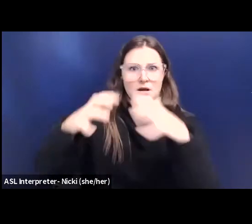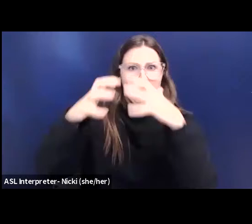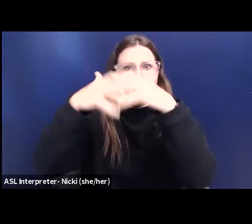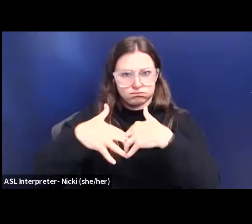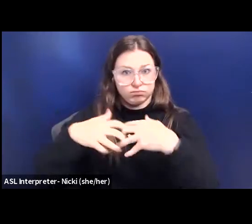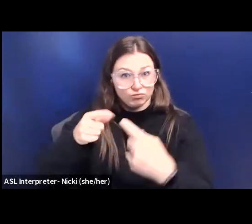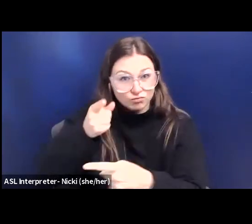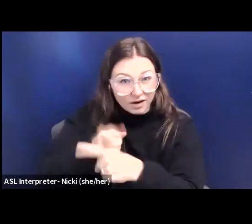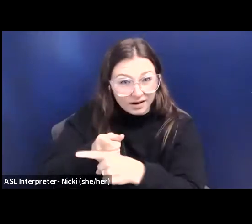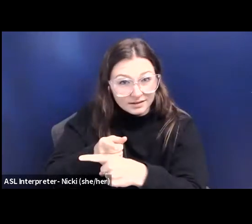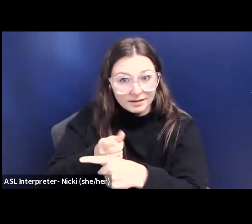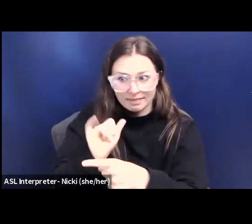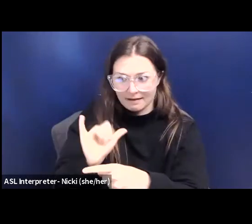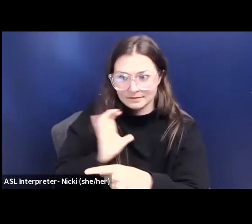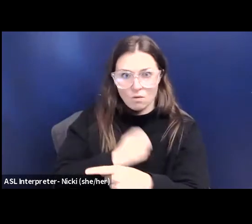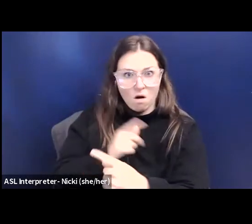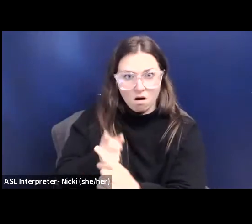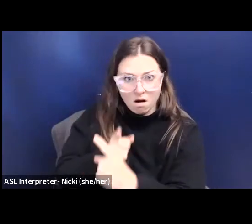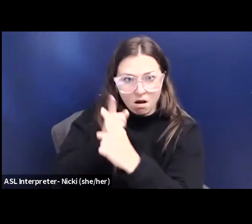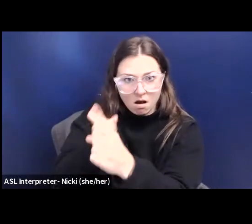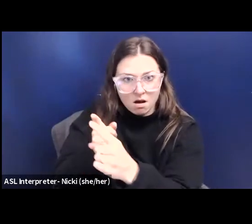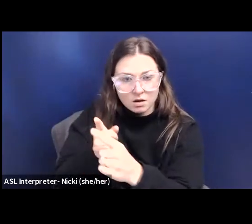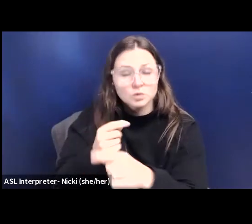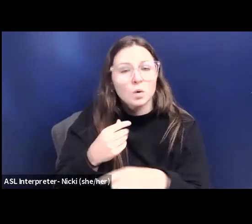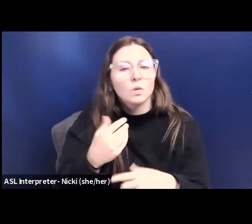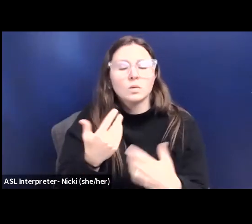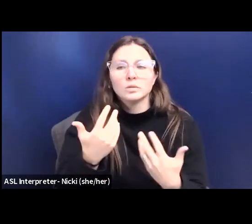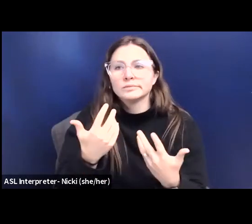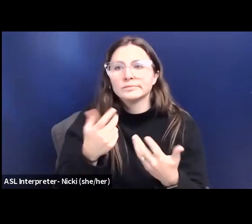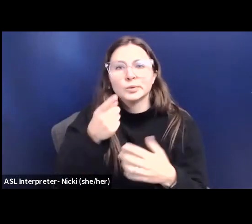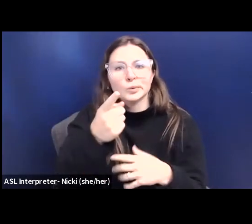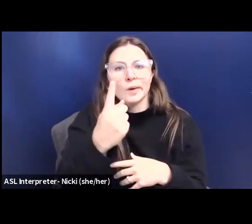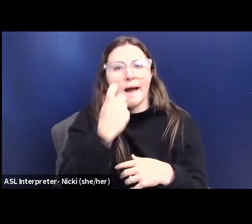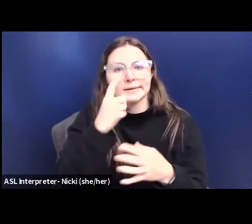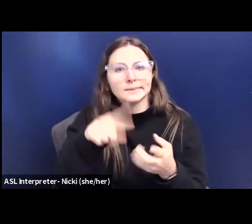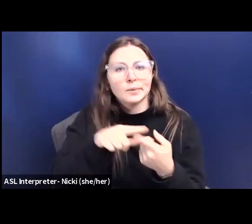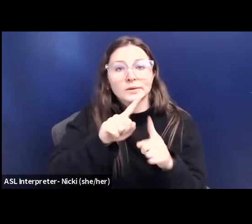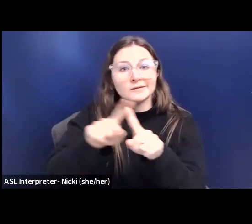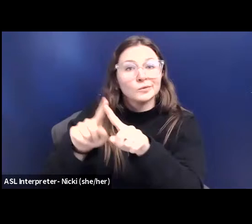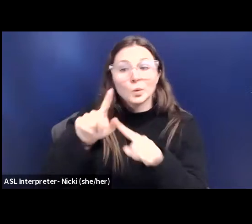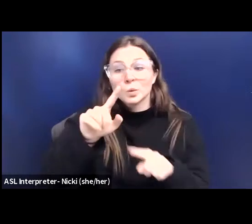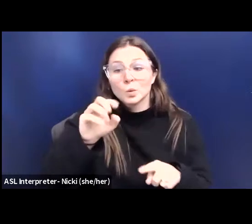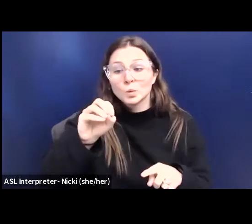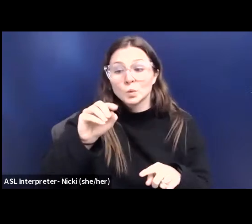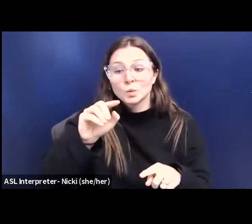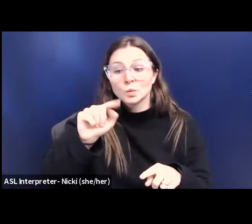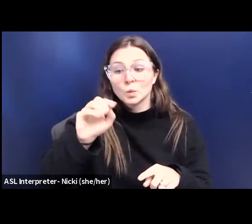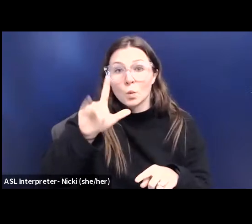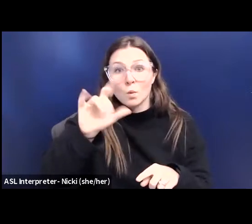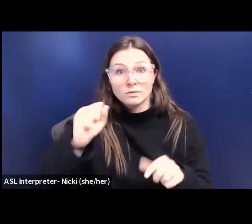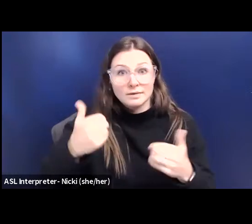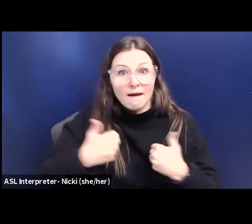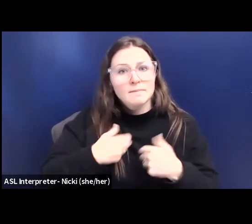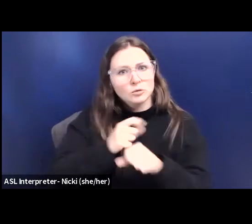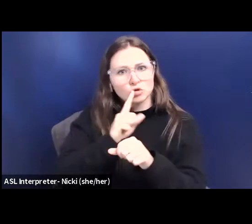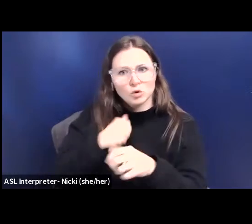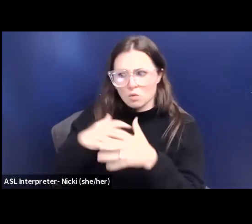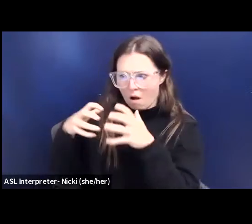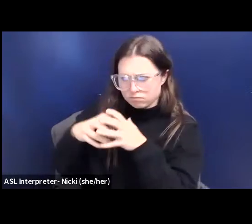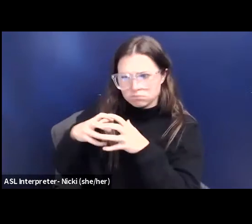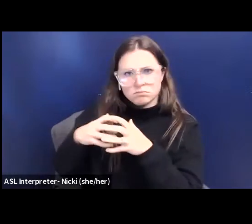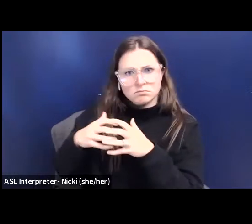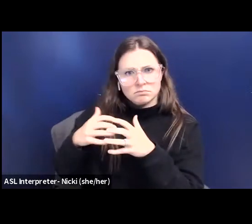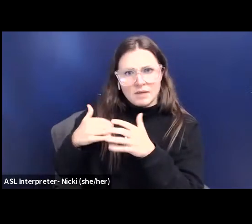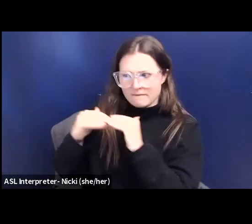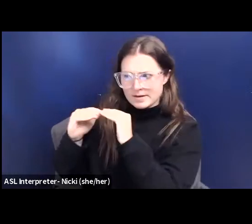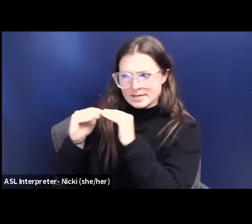bring your council together. Think about those folks who hold your vision for the future. Think about those folks